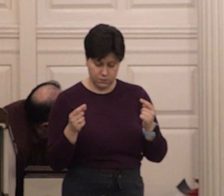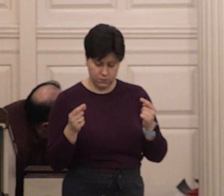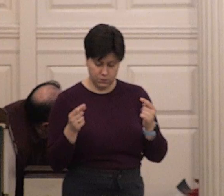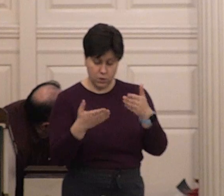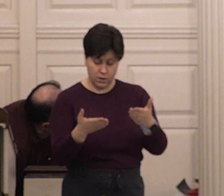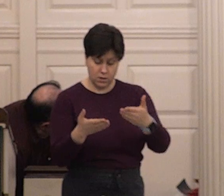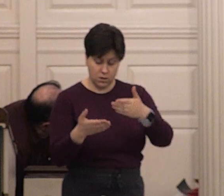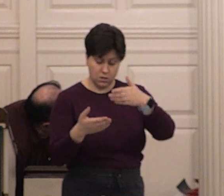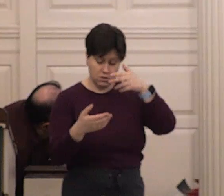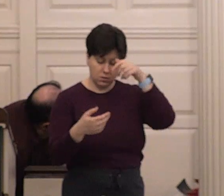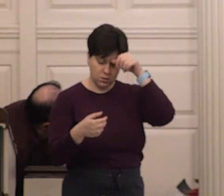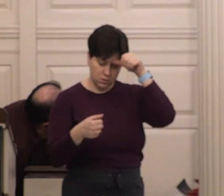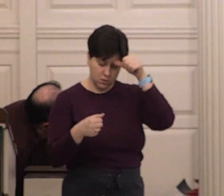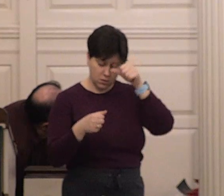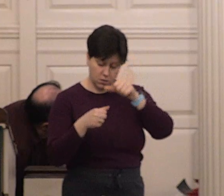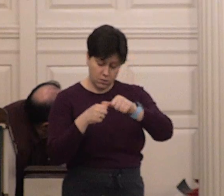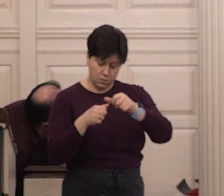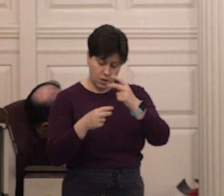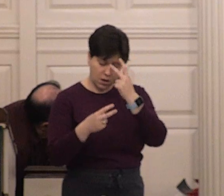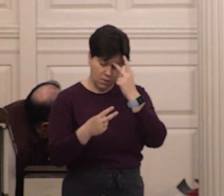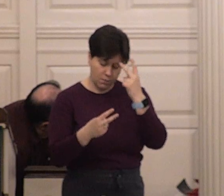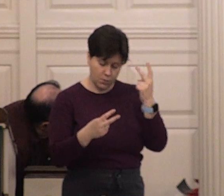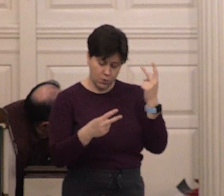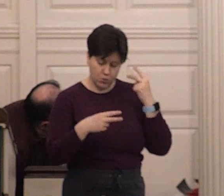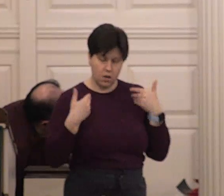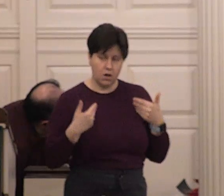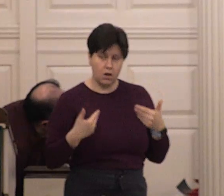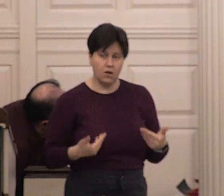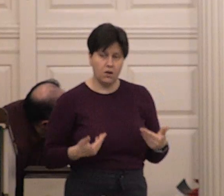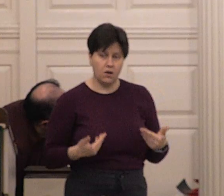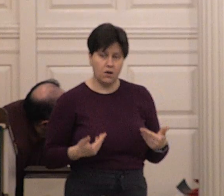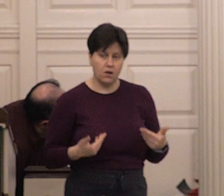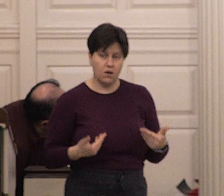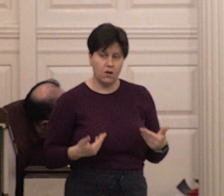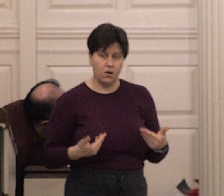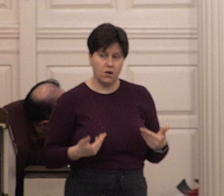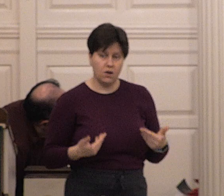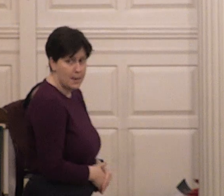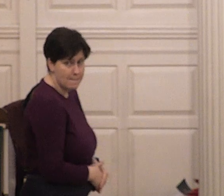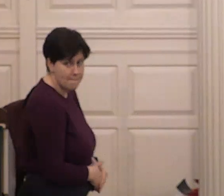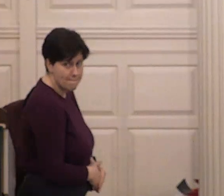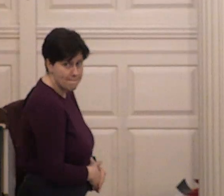Do this in memory of me.